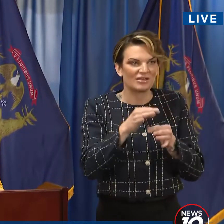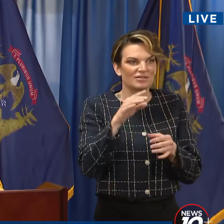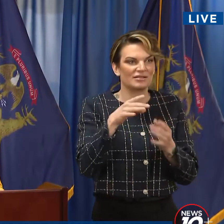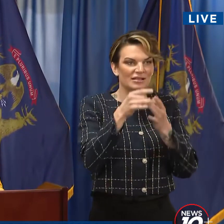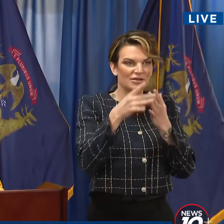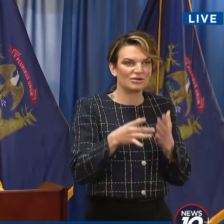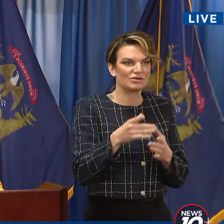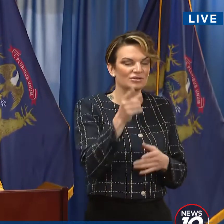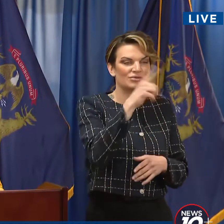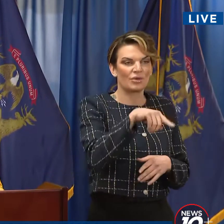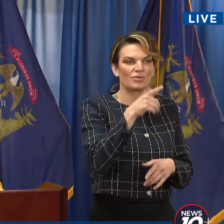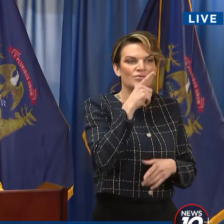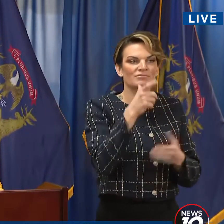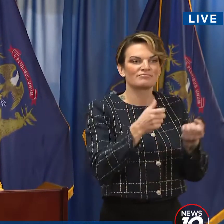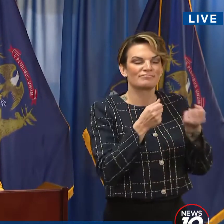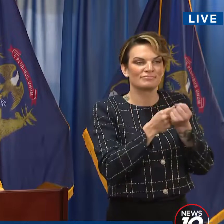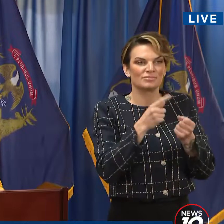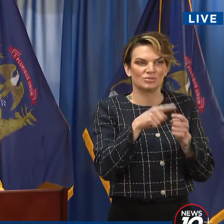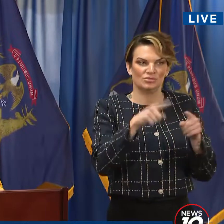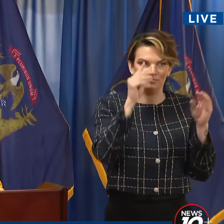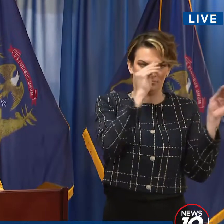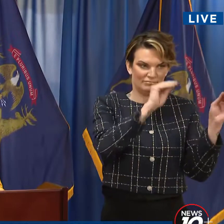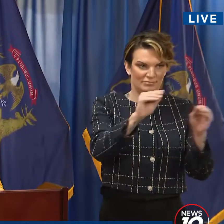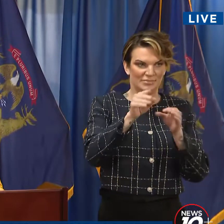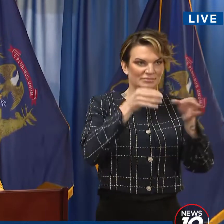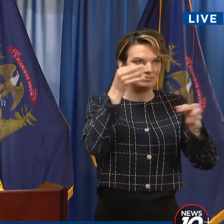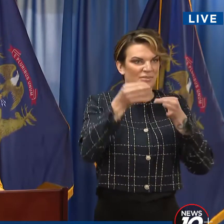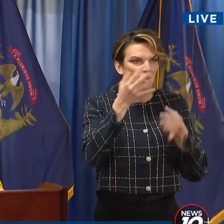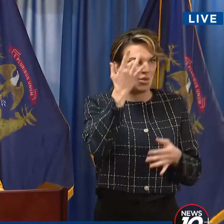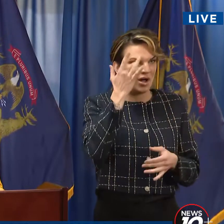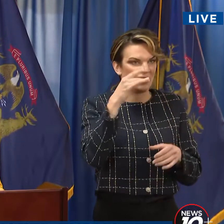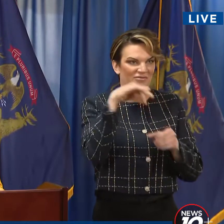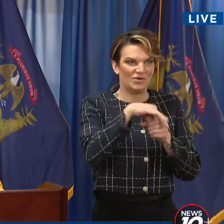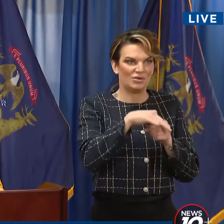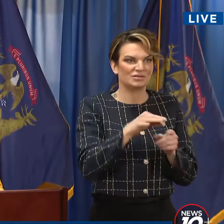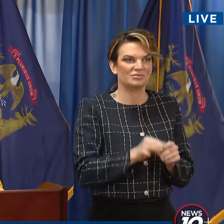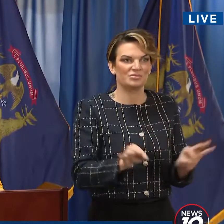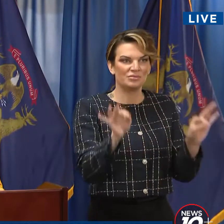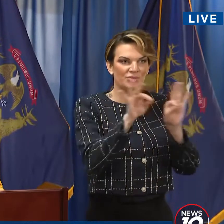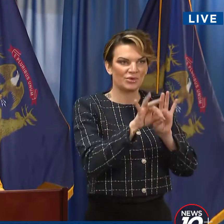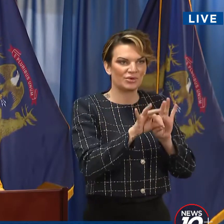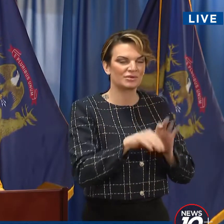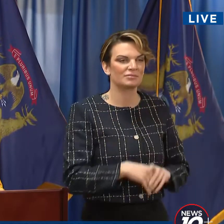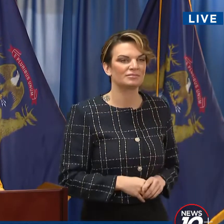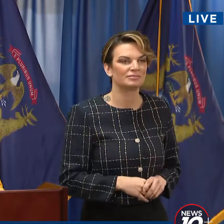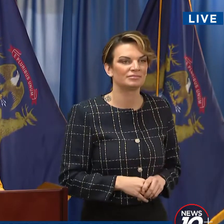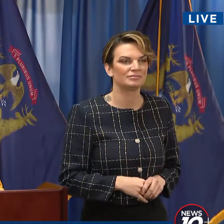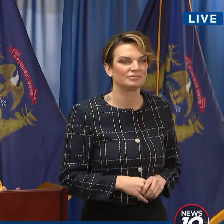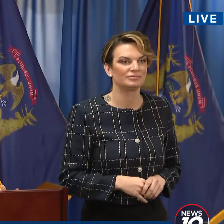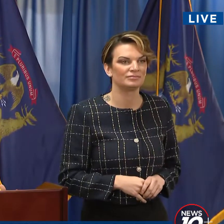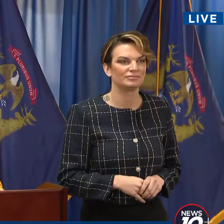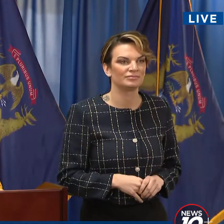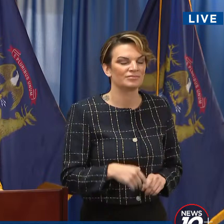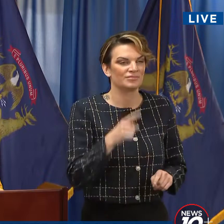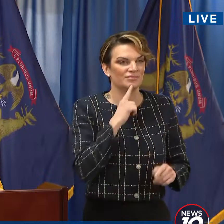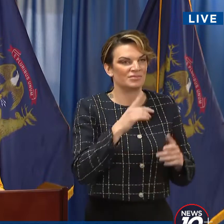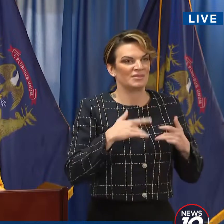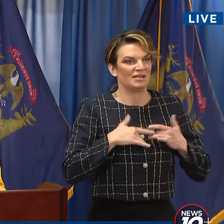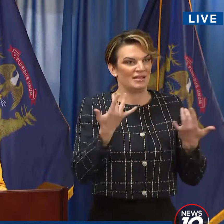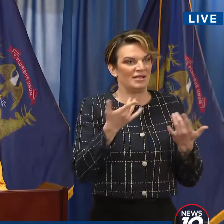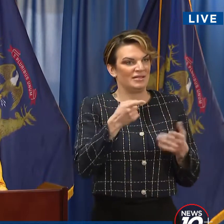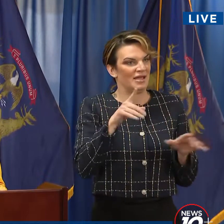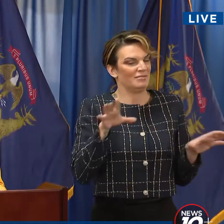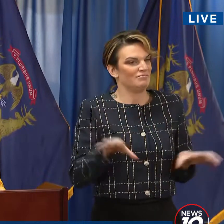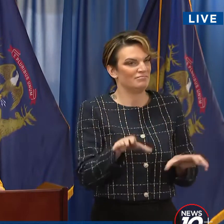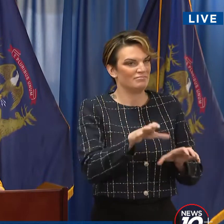throughout the state who helped every citizen have rightly placed faith in participating in our elections. So I'm glad to see that work pay